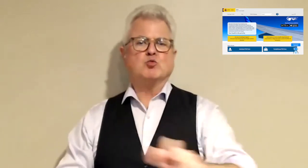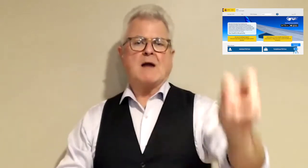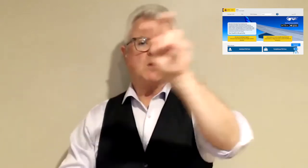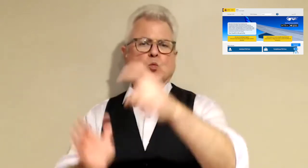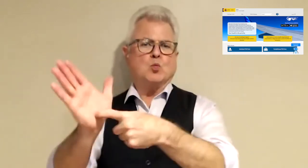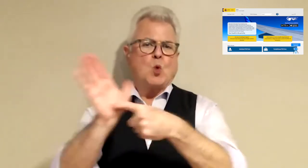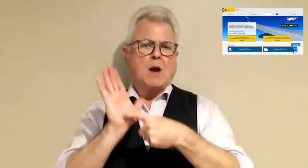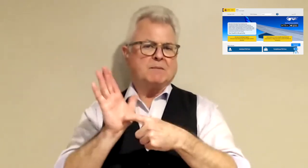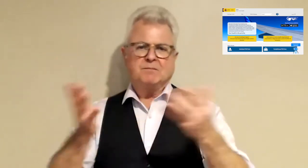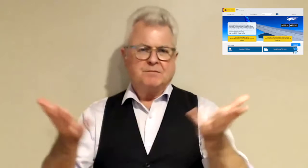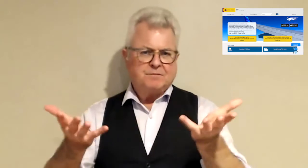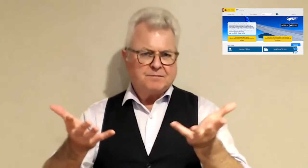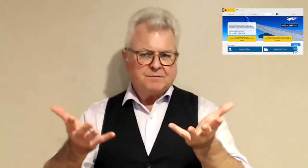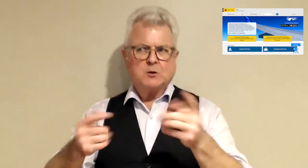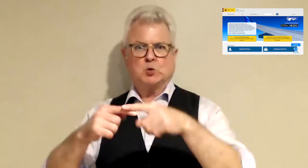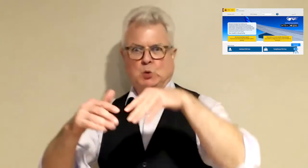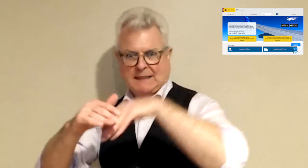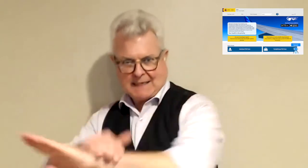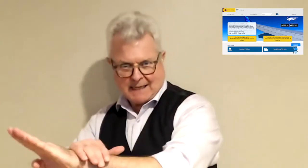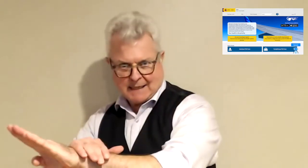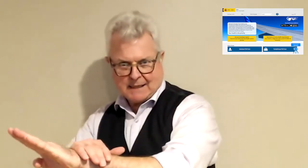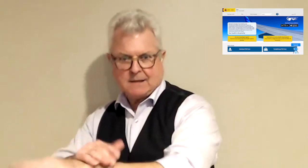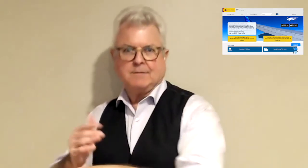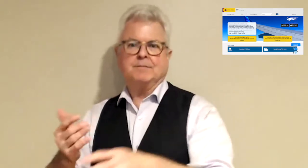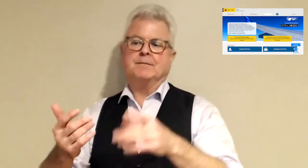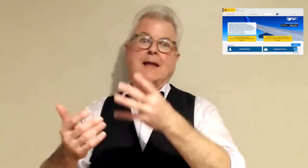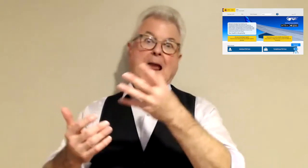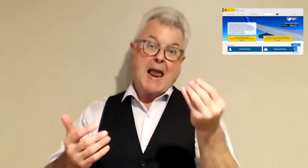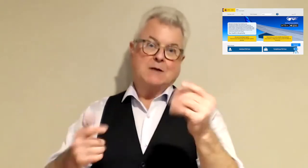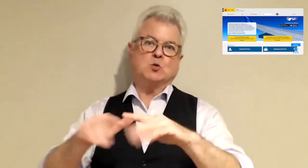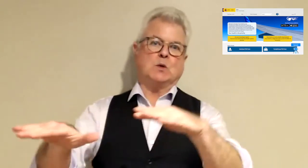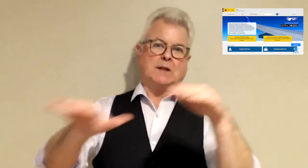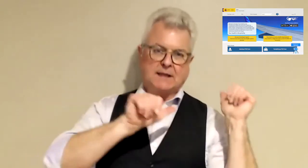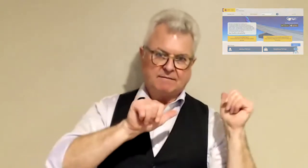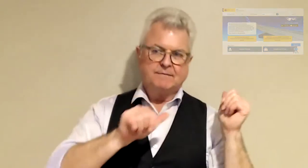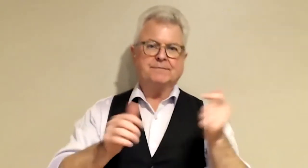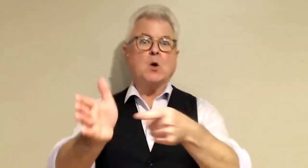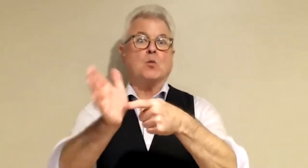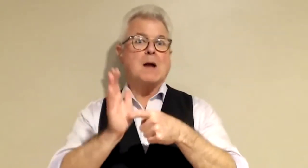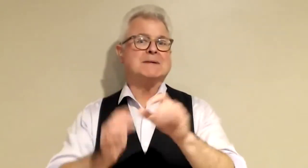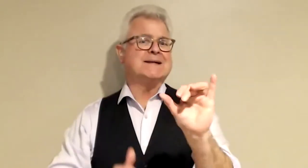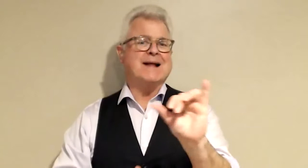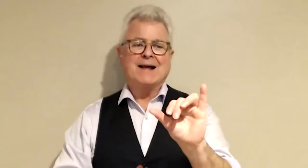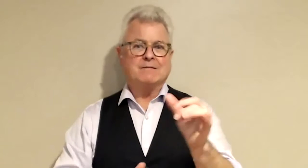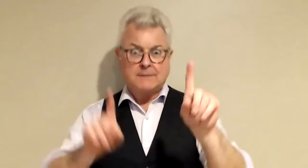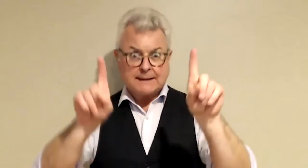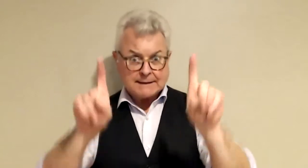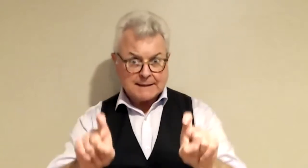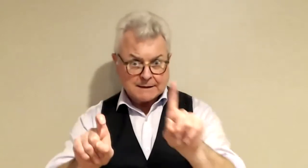terms of travel restrictions and requirements to enter their country and also to depart their country.